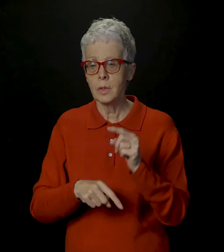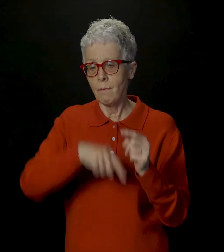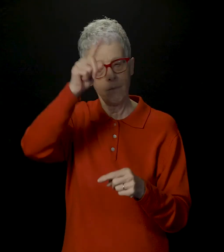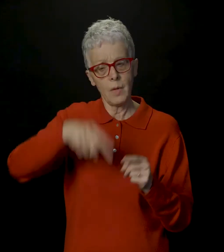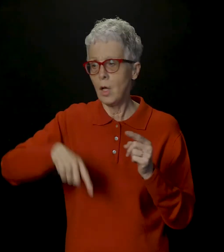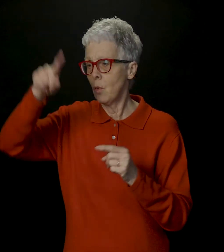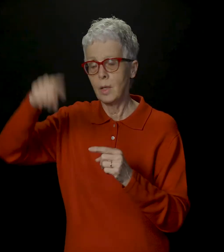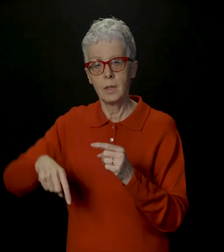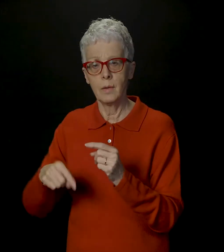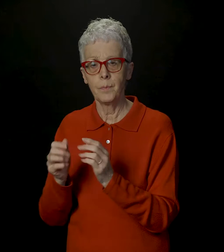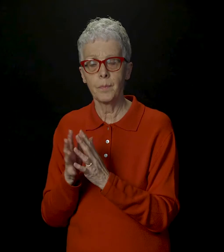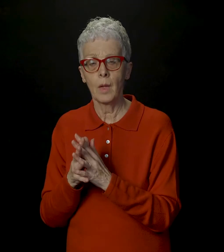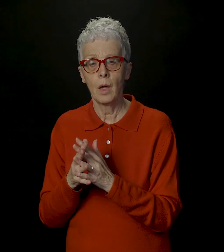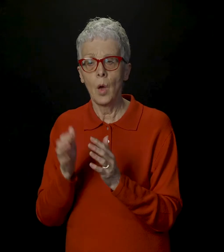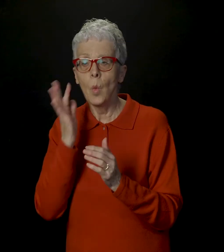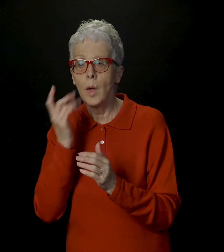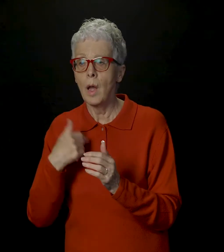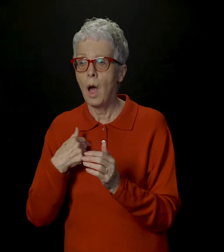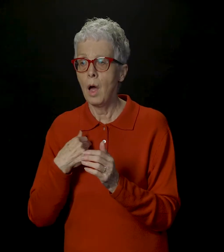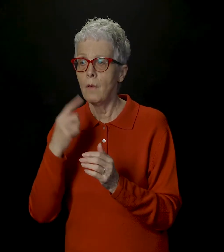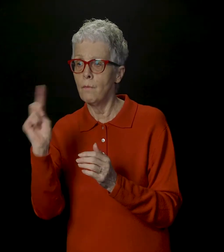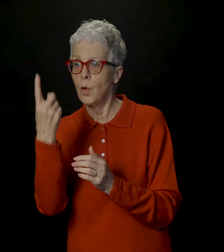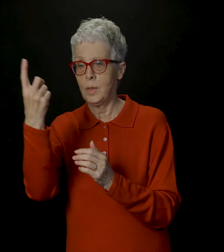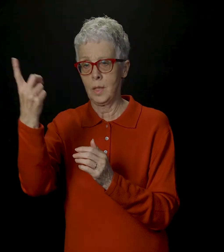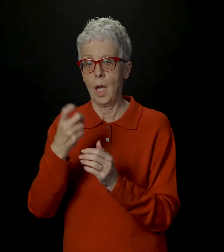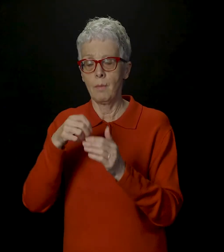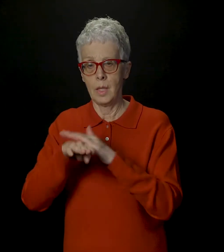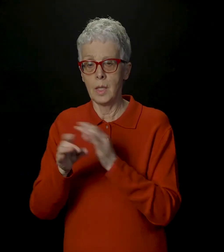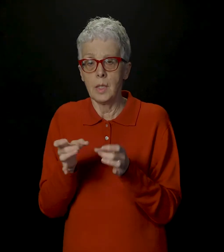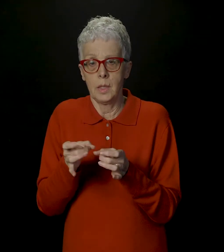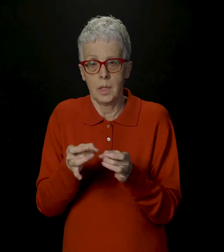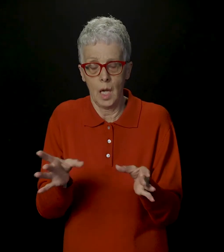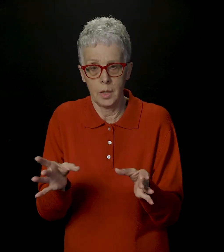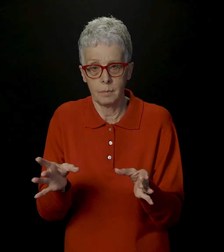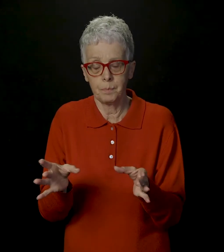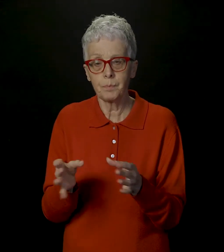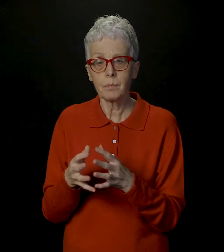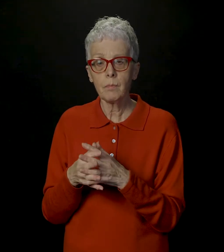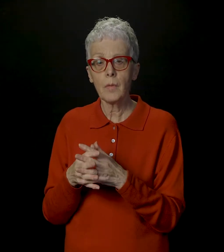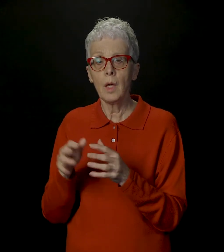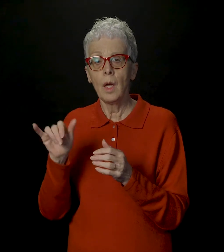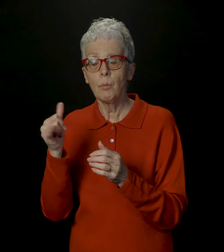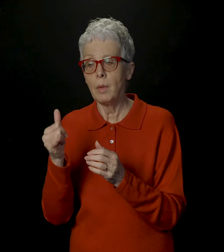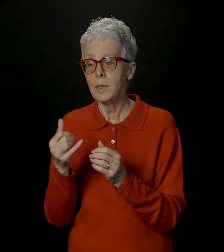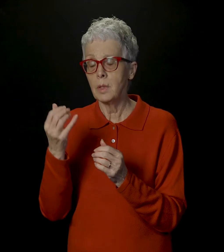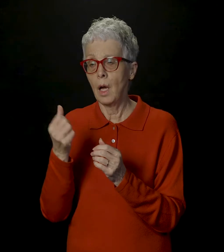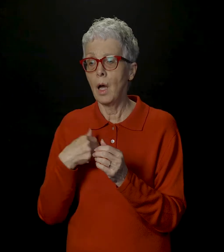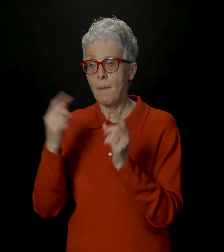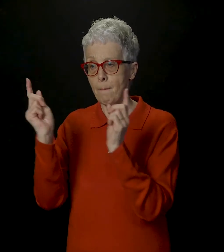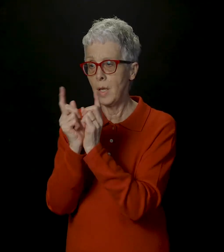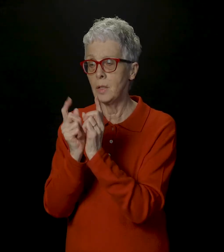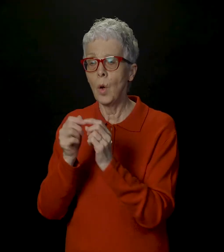the mentees So there's no I think when I first Came in there'd be A particular type Of person Who might be A great mentor